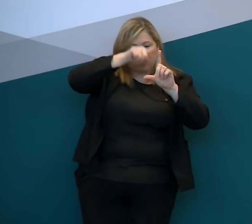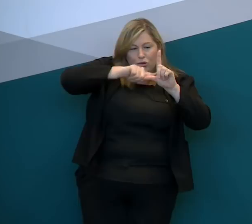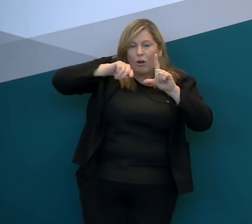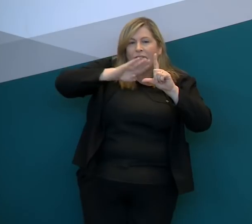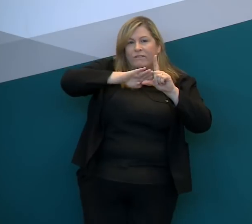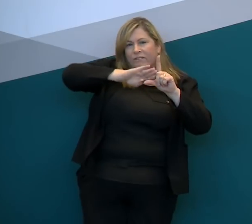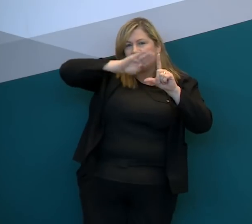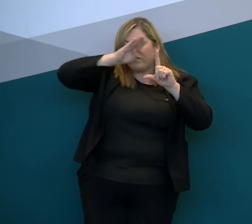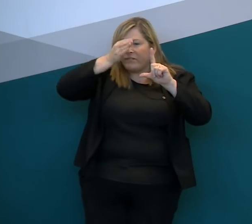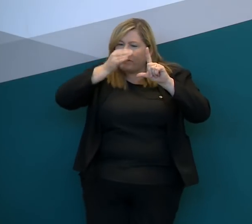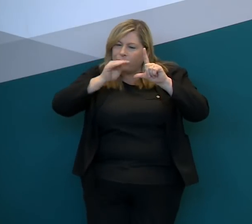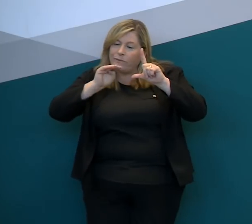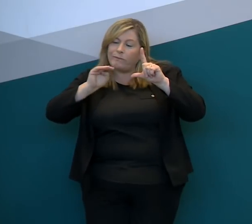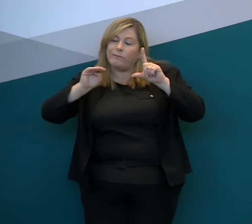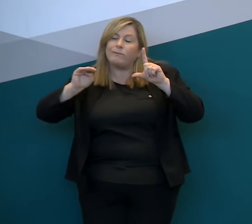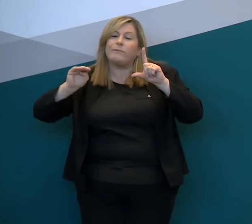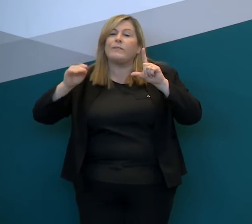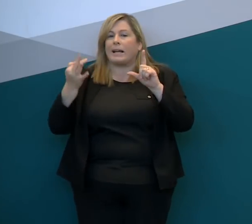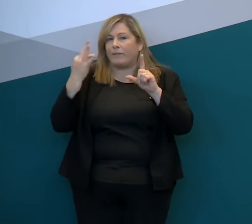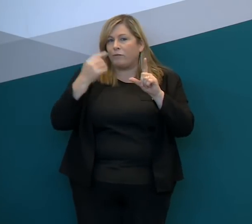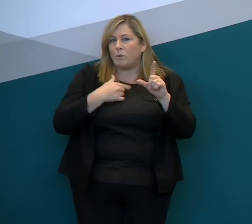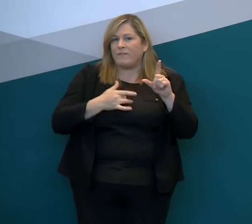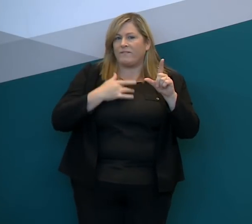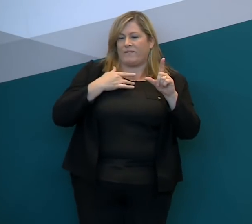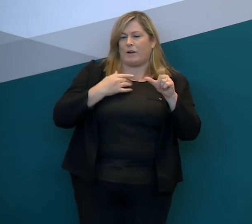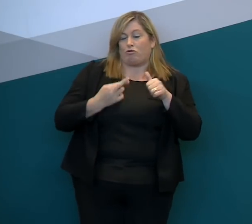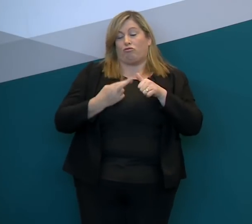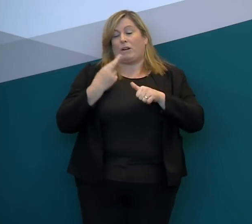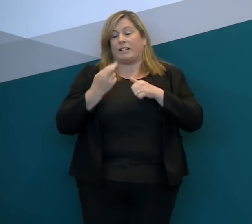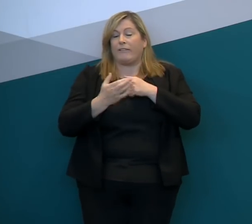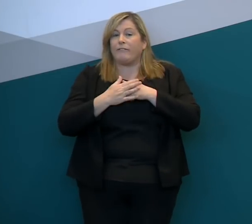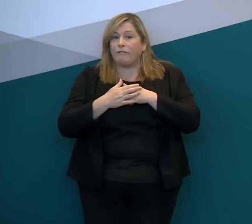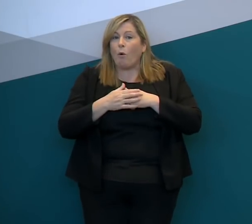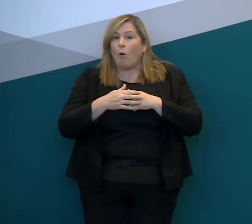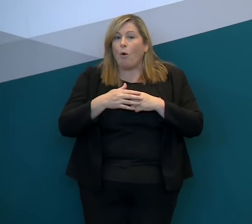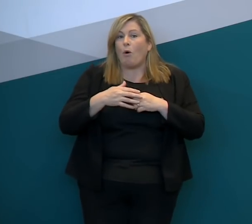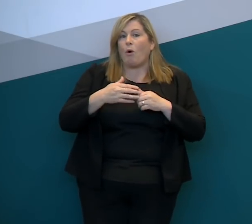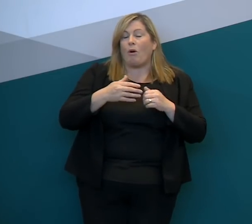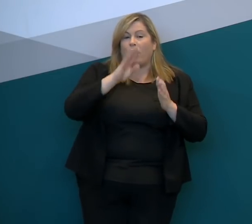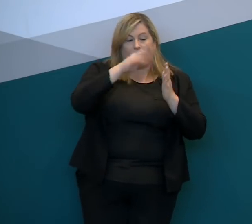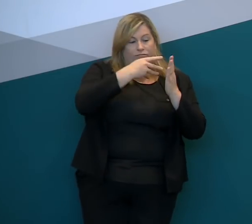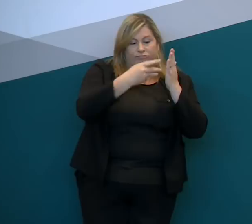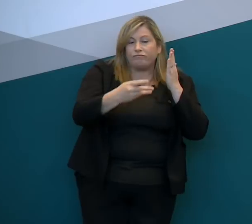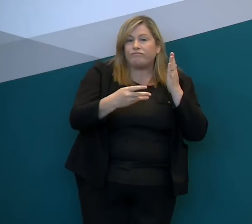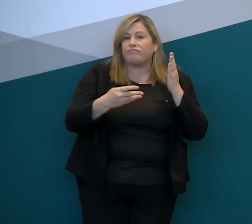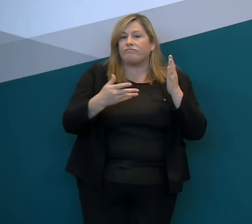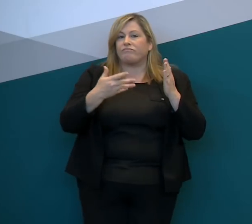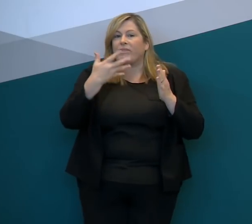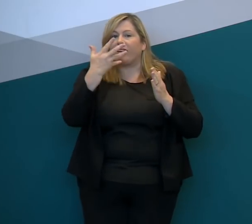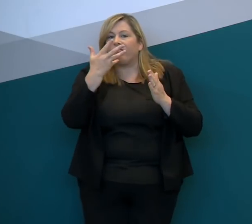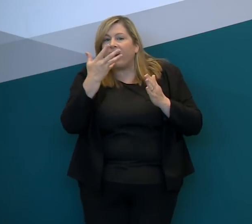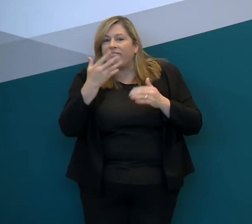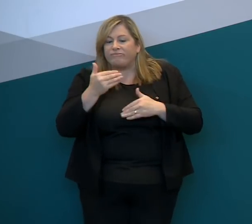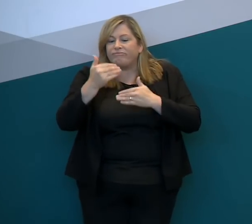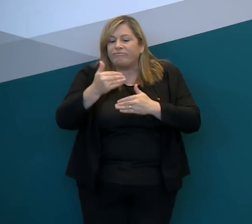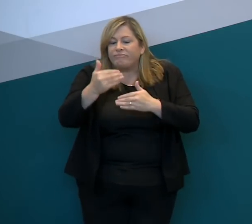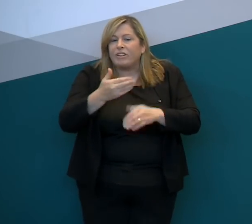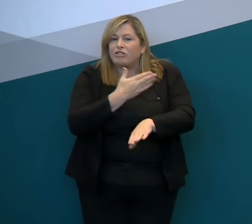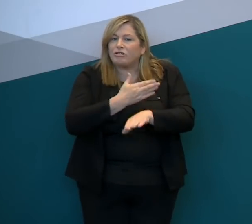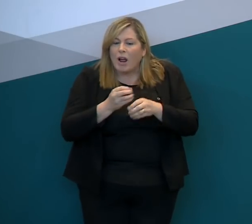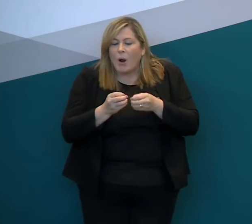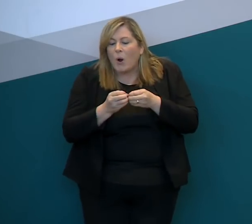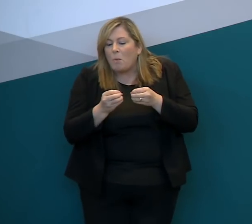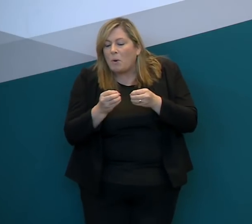we're in a position to recommend easing of restrictions to government and we start the process of easing of restrictions, I think it will be because the